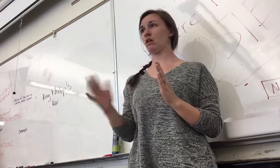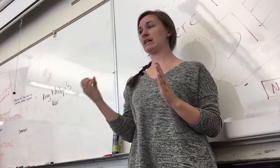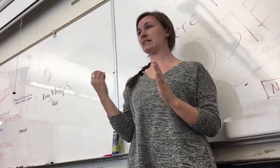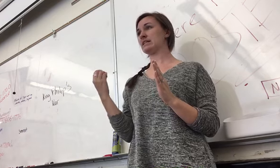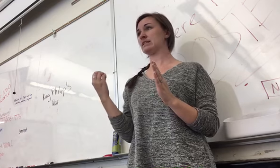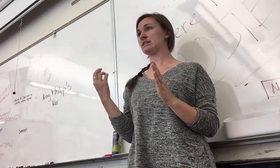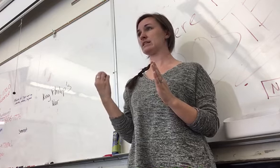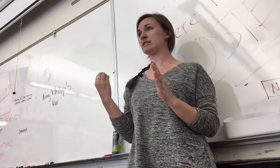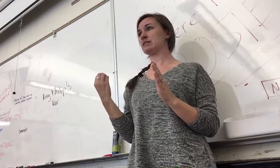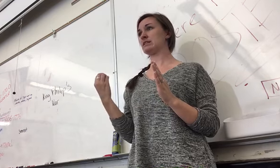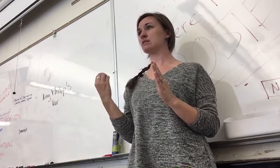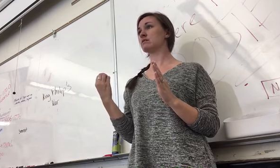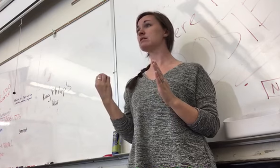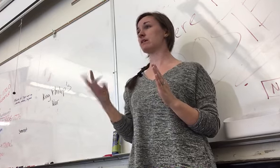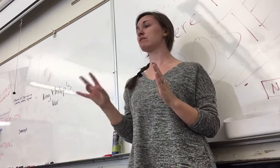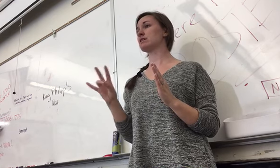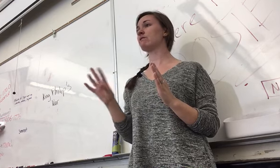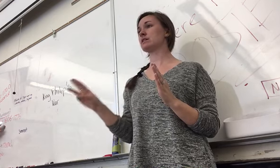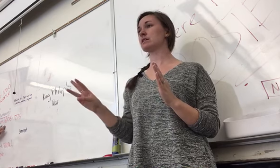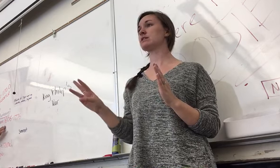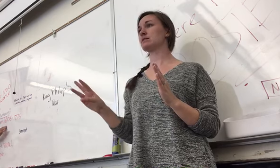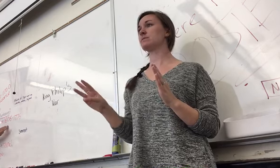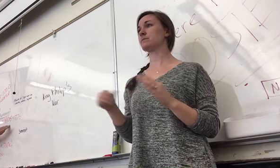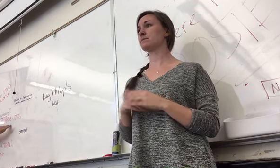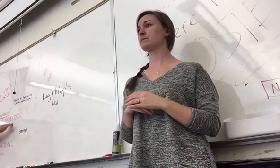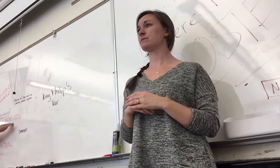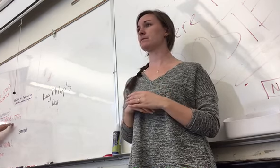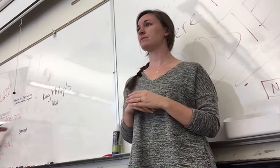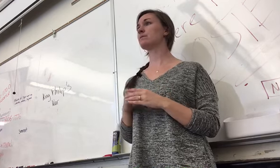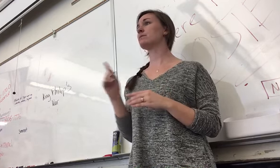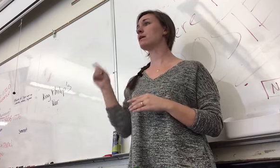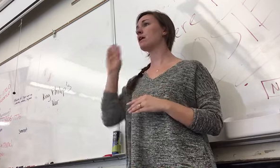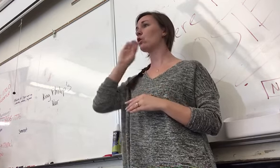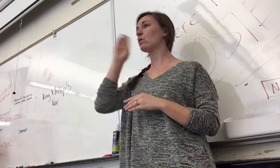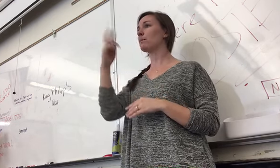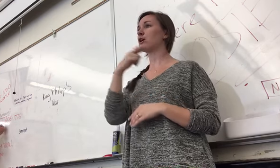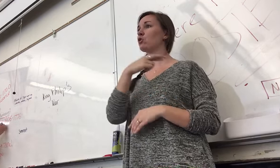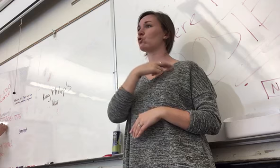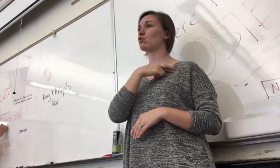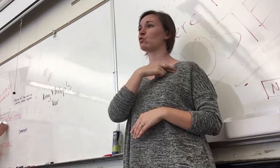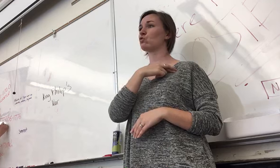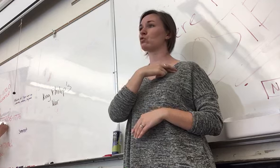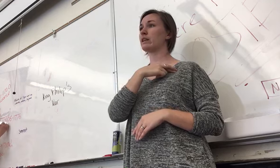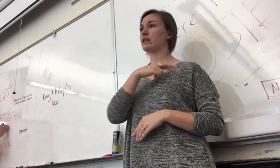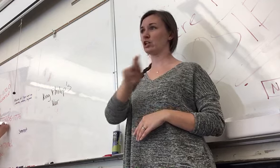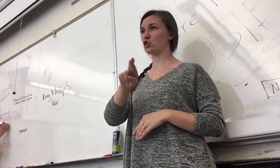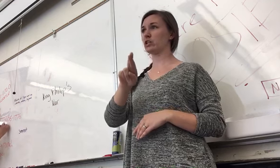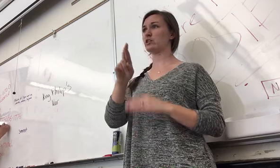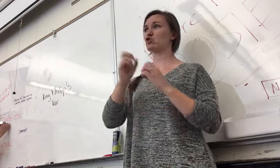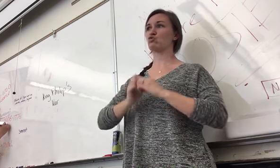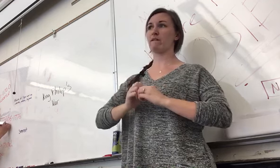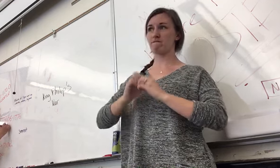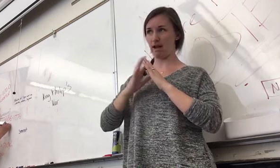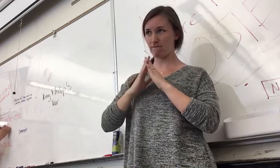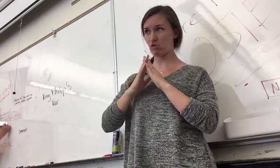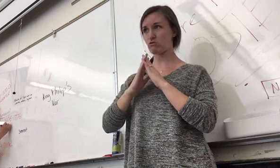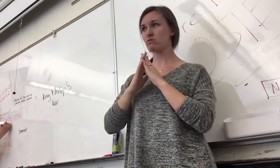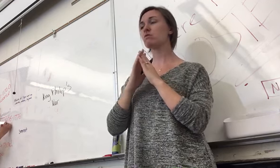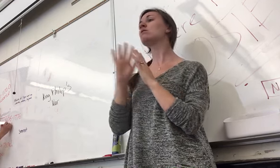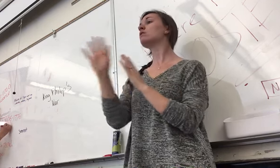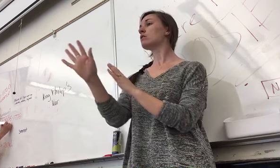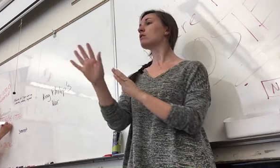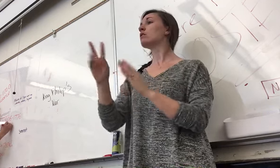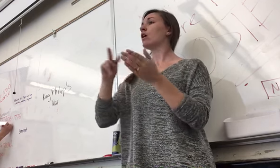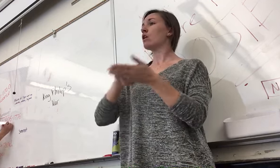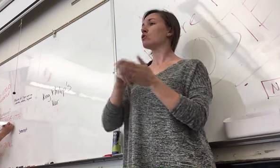with the war. And this is going to be religious revival. So this is the idea that now you